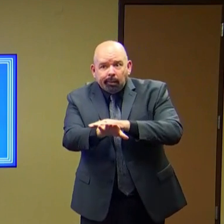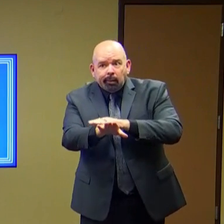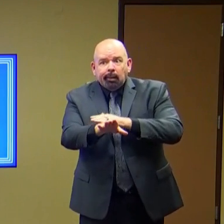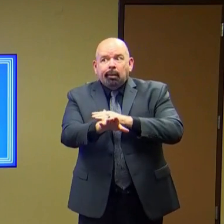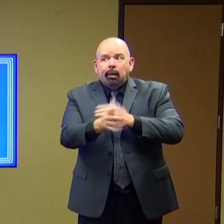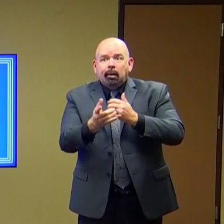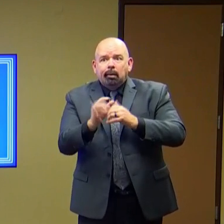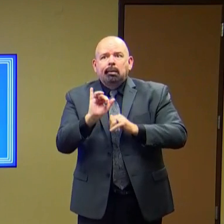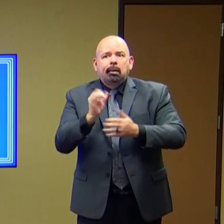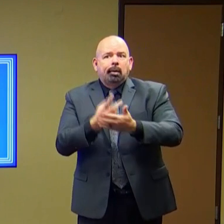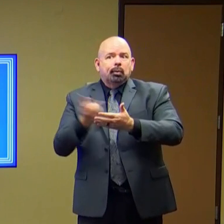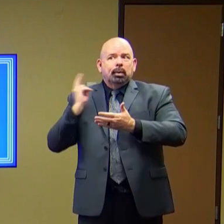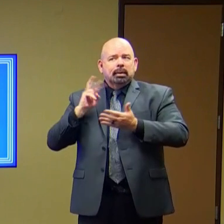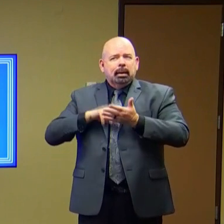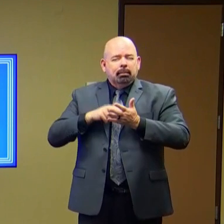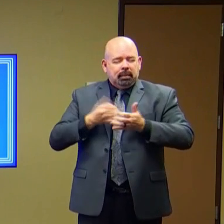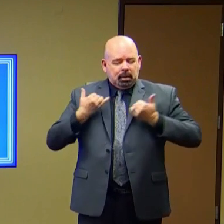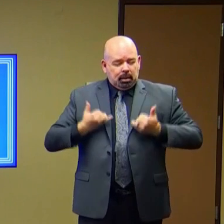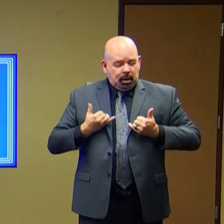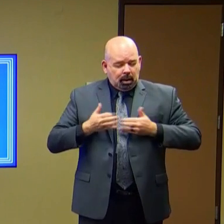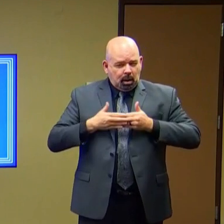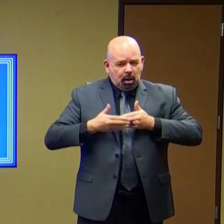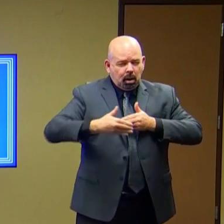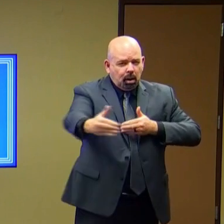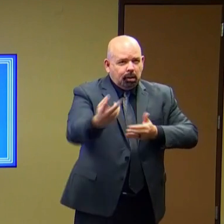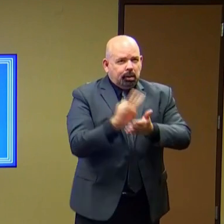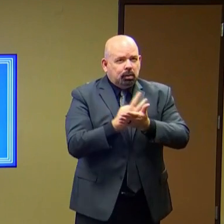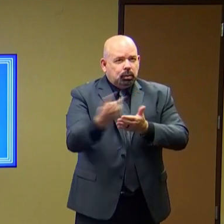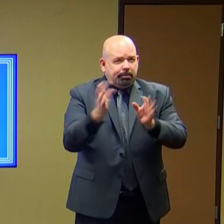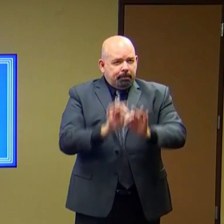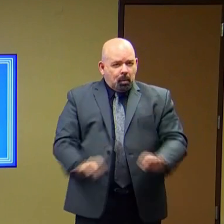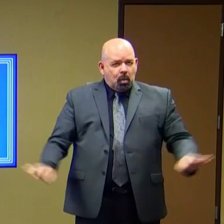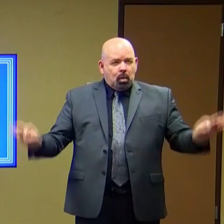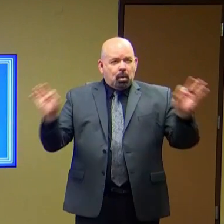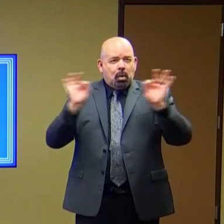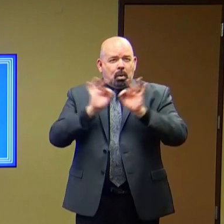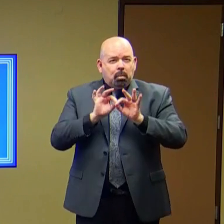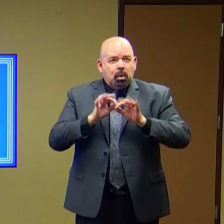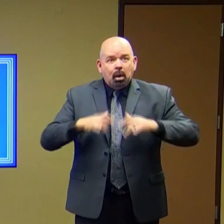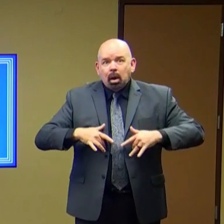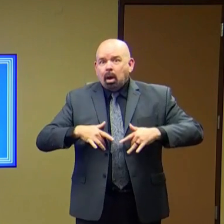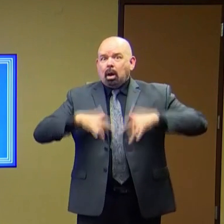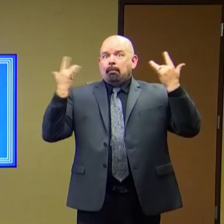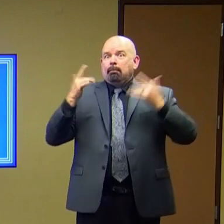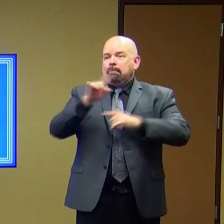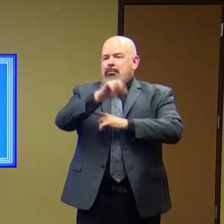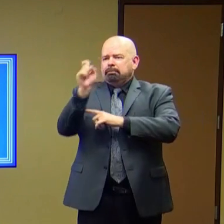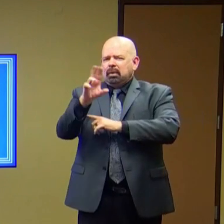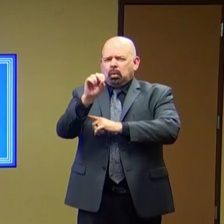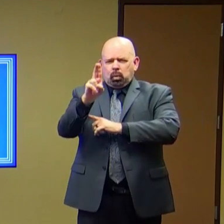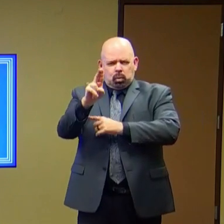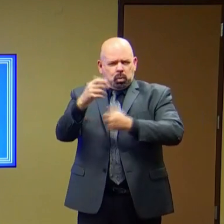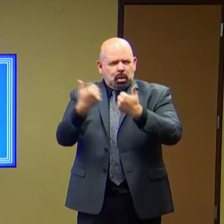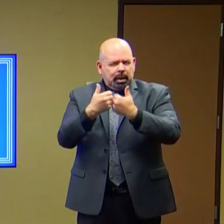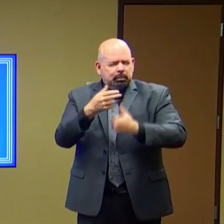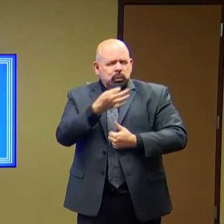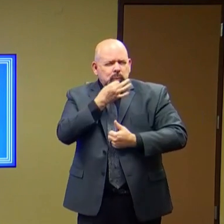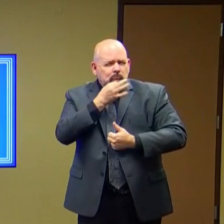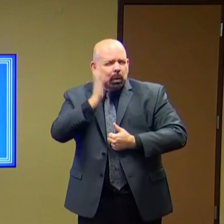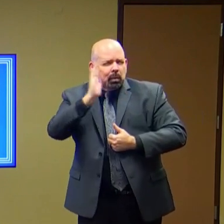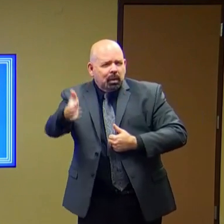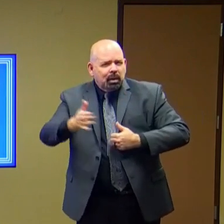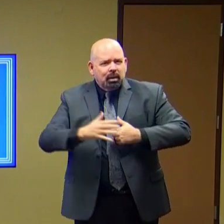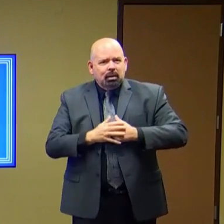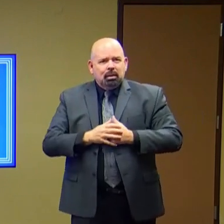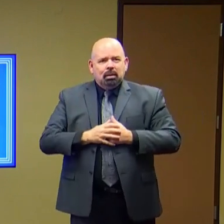is a special weekend for us here in Dallas. It's Texas OU weekend. And as you know, many people come